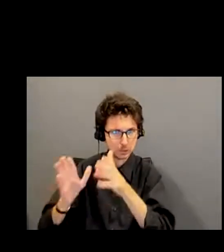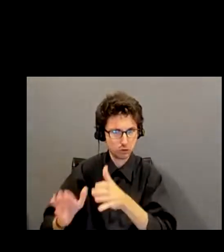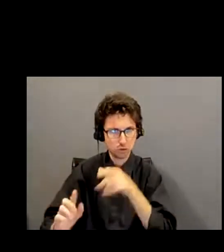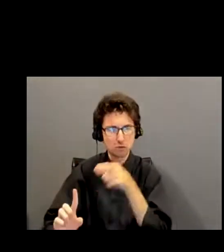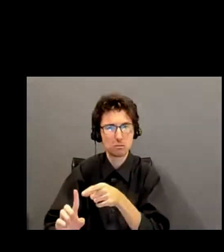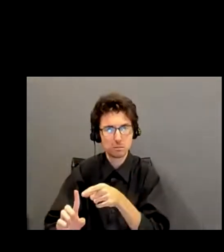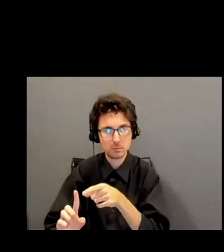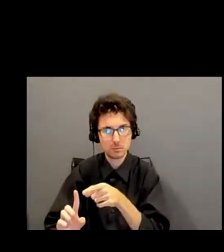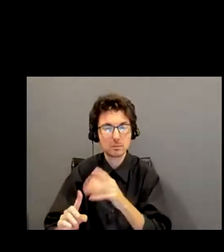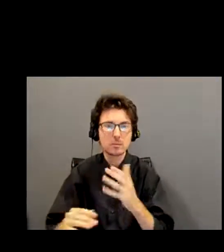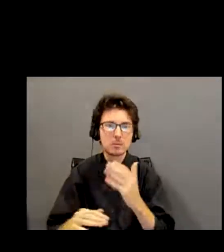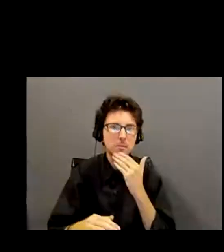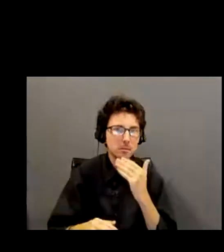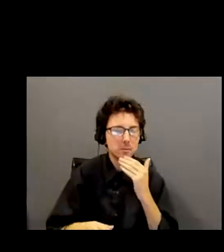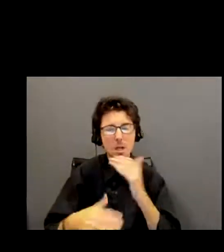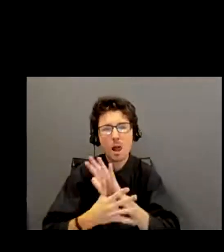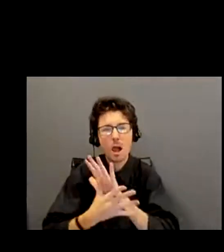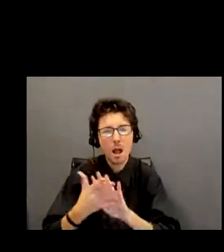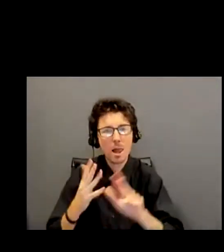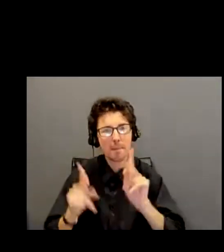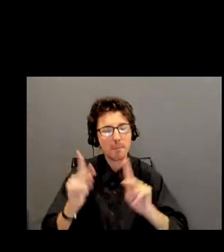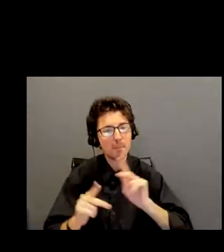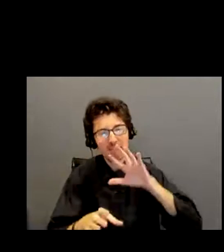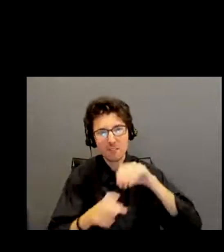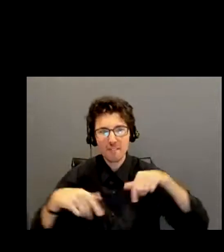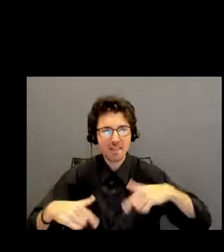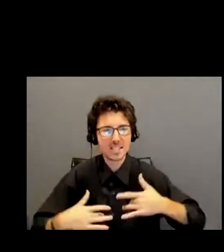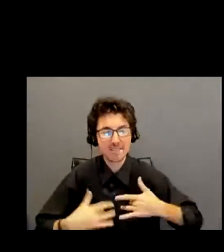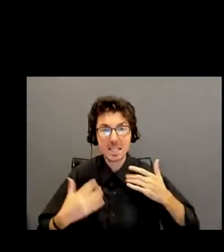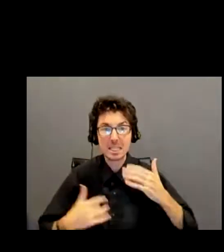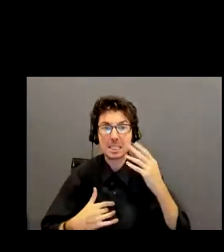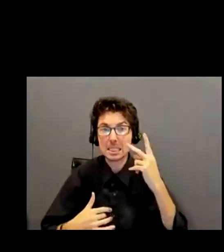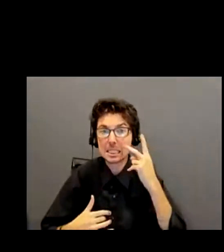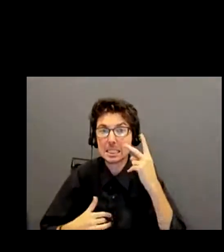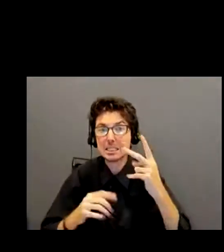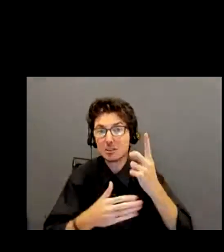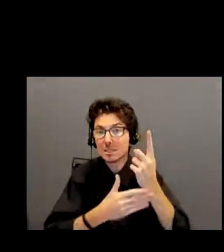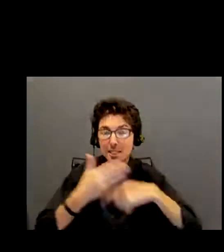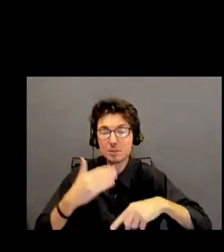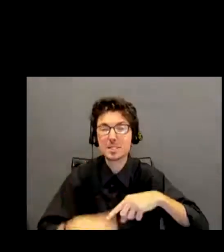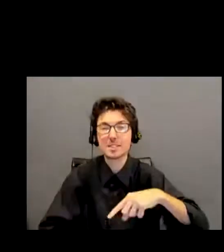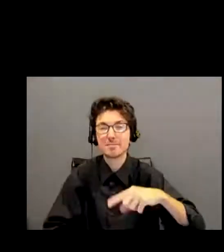transcription. See you all on the election day next week. Take care and shalom.